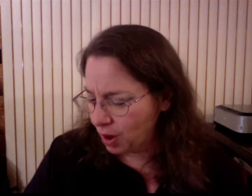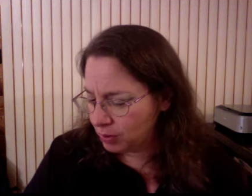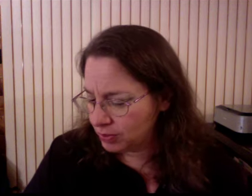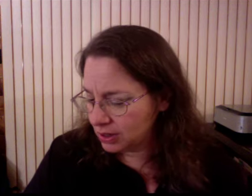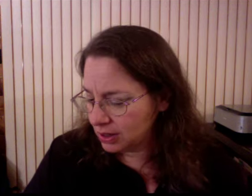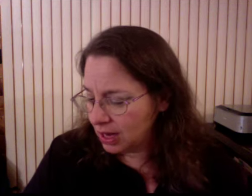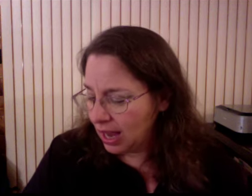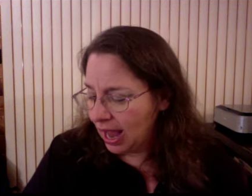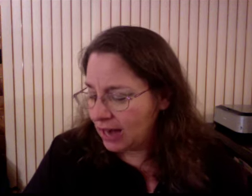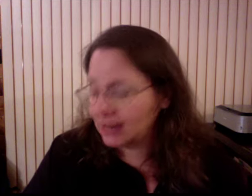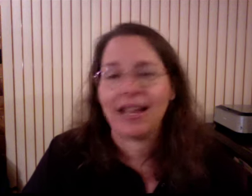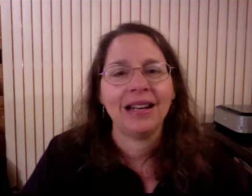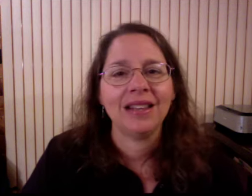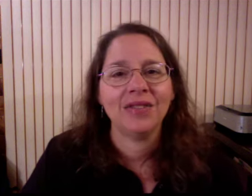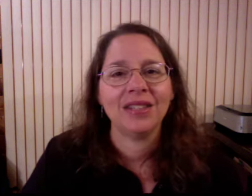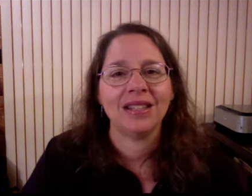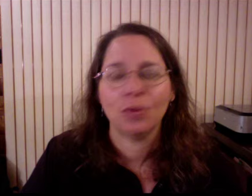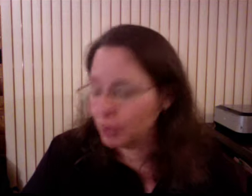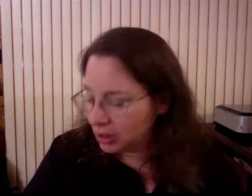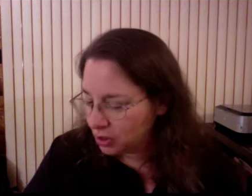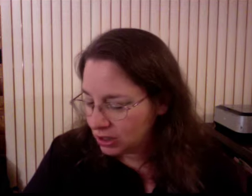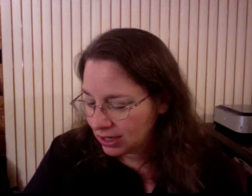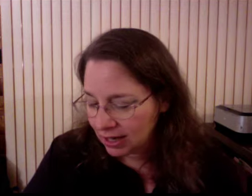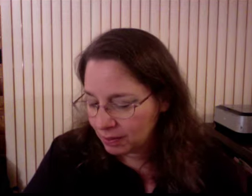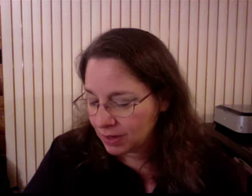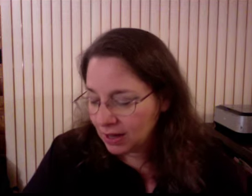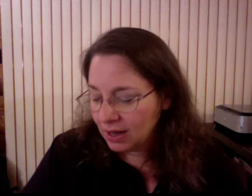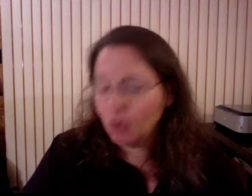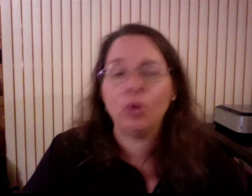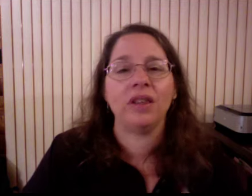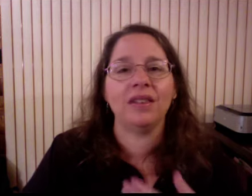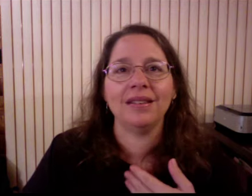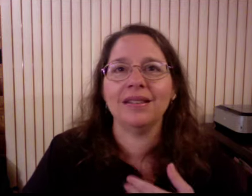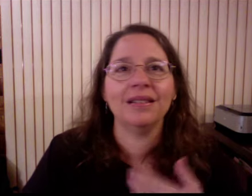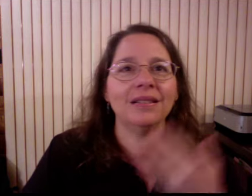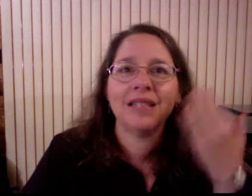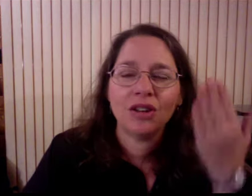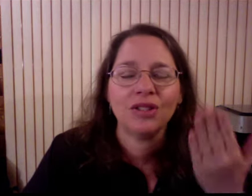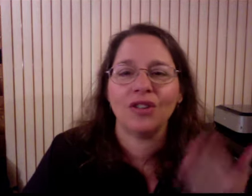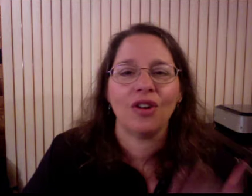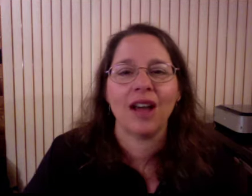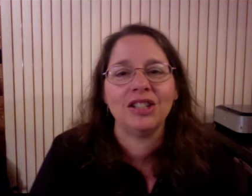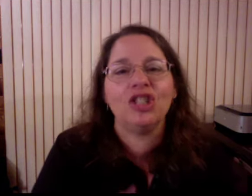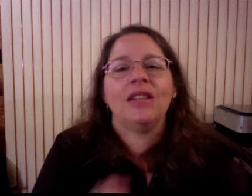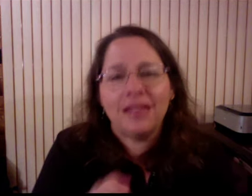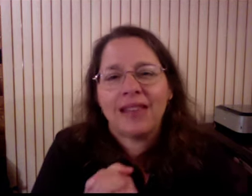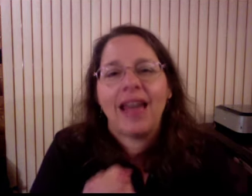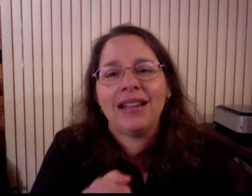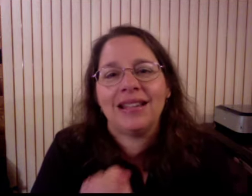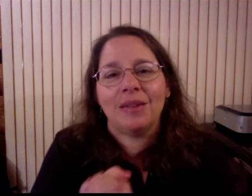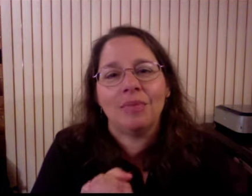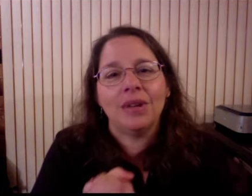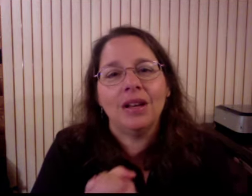problems. And at the end of the visit, the woman looked at him with tears in her eyes, and she thanked him